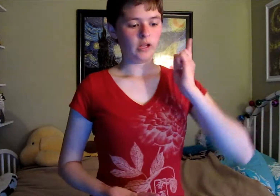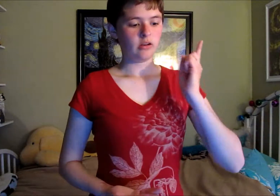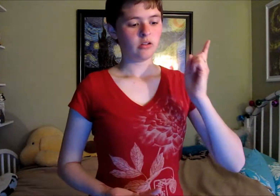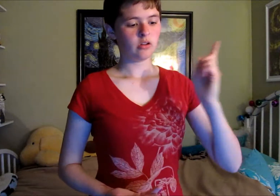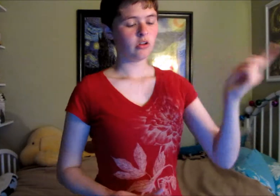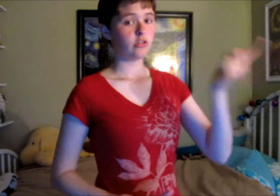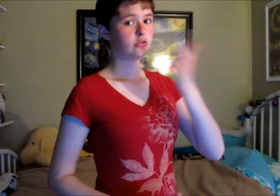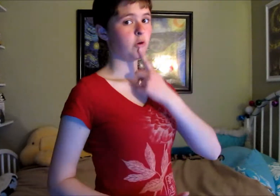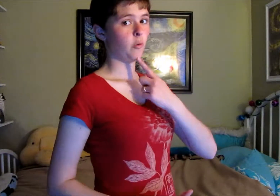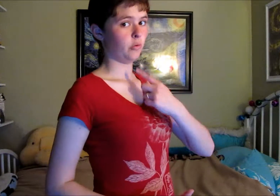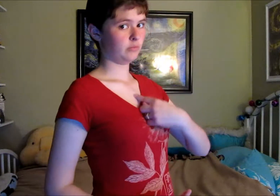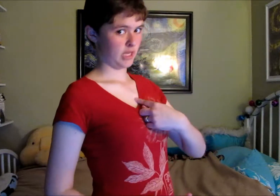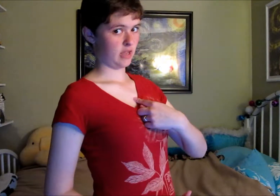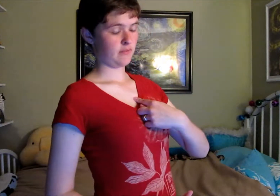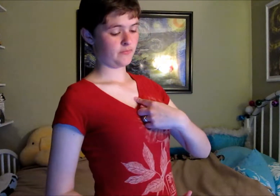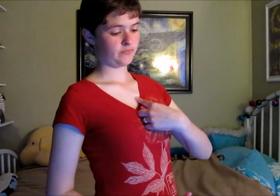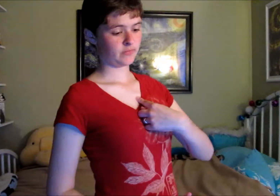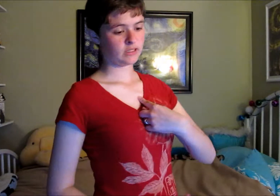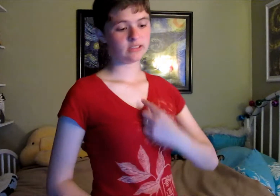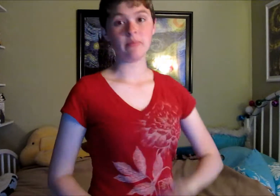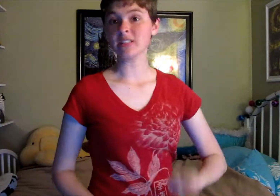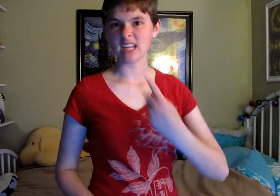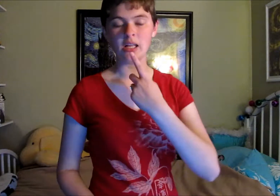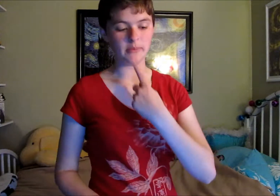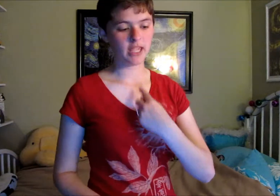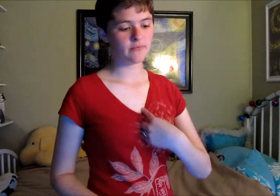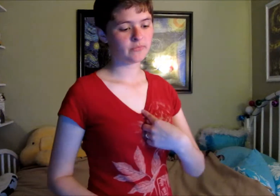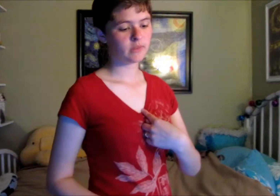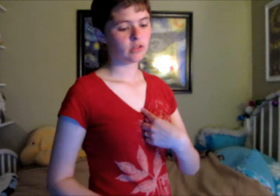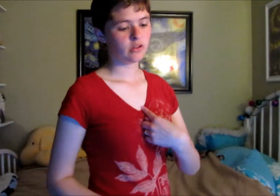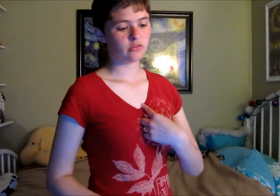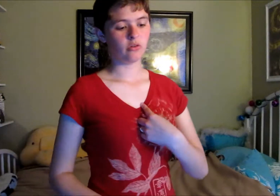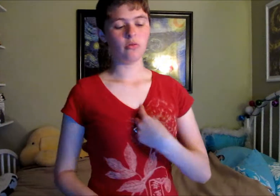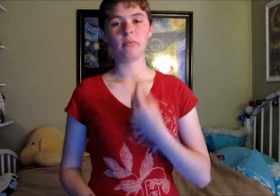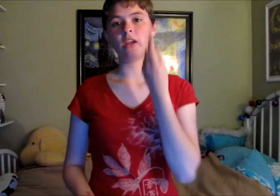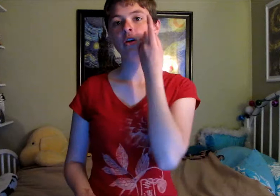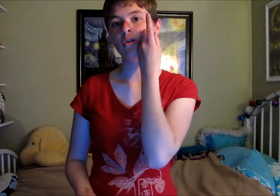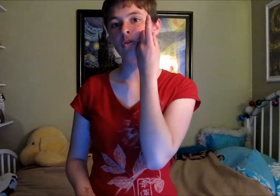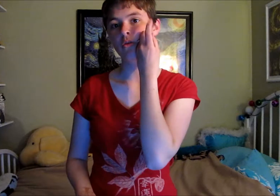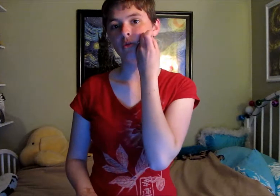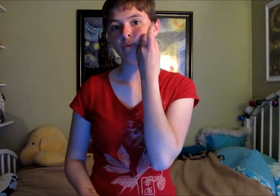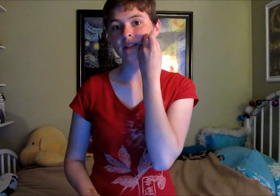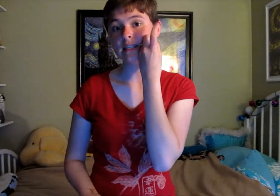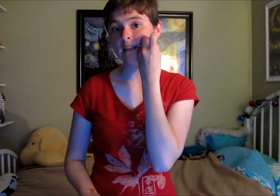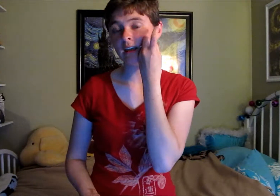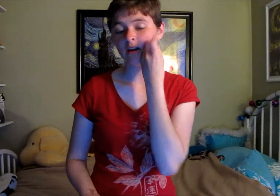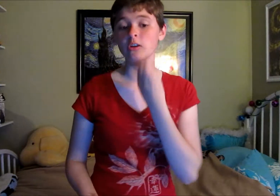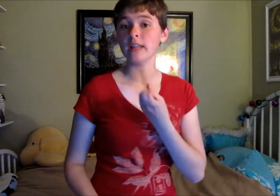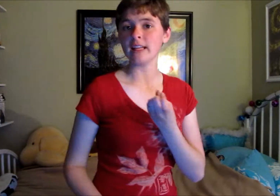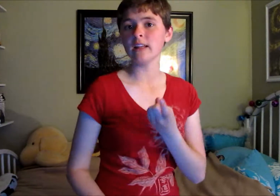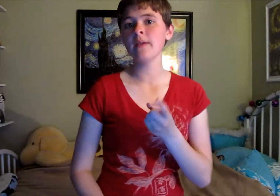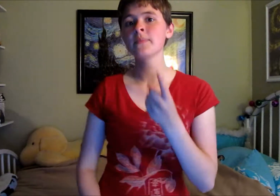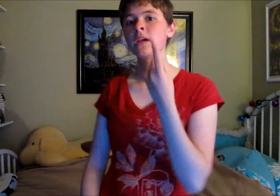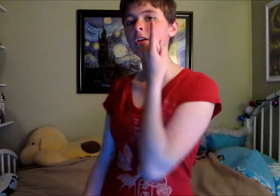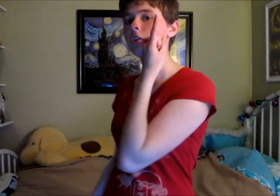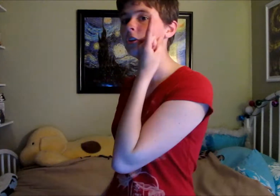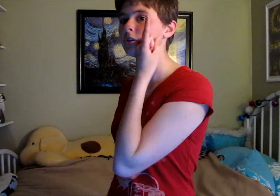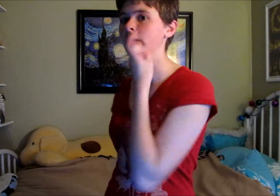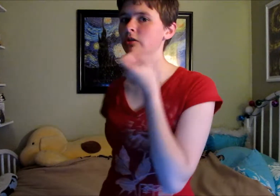Someone told me, same as tell me, told me recently or lately, you're just going to do